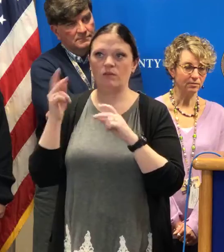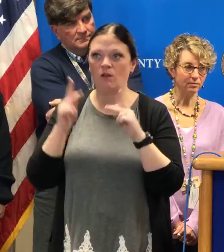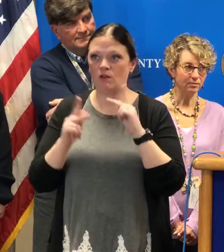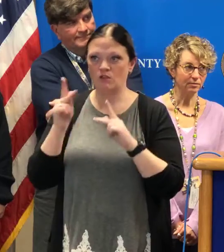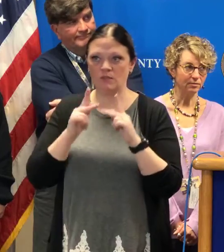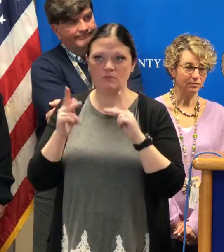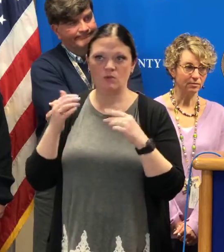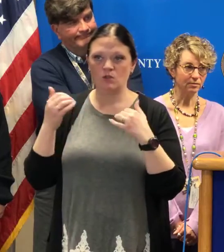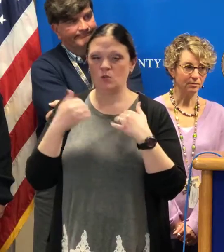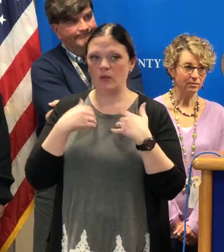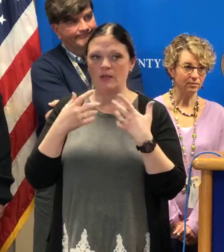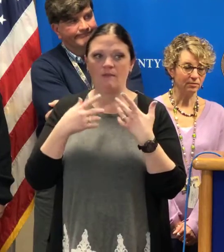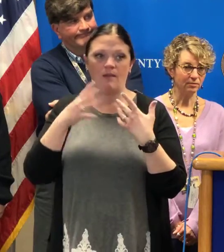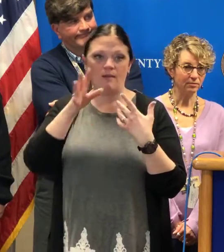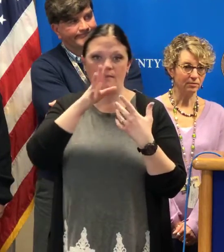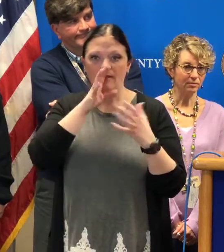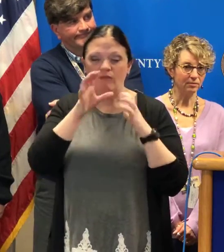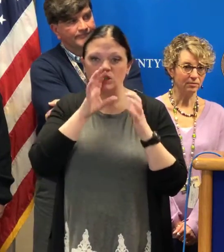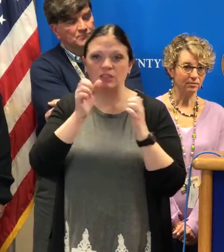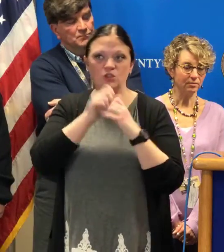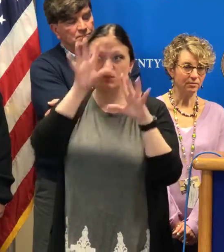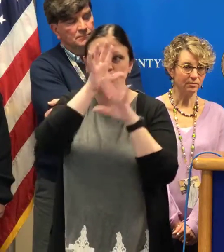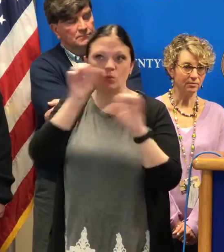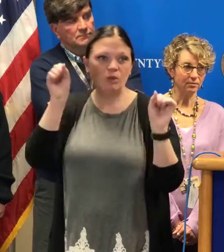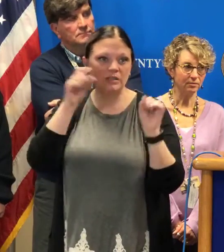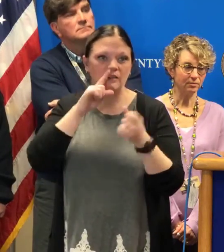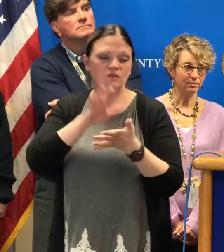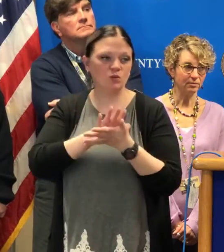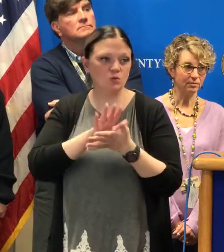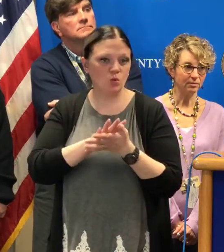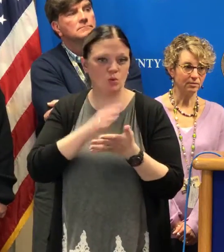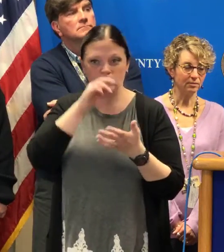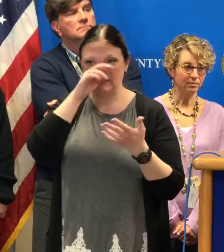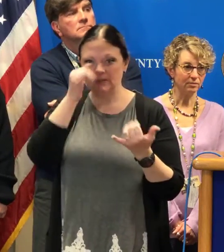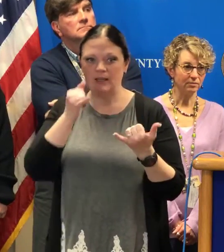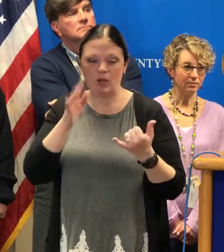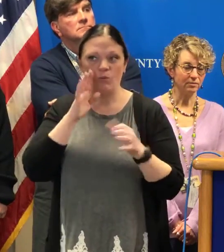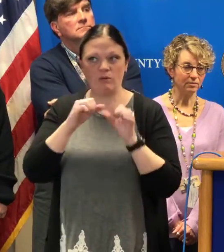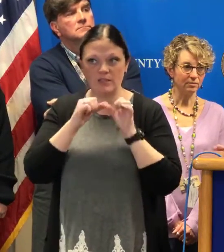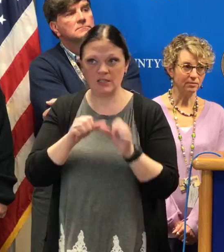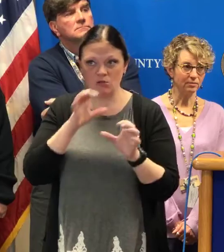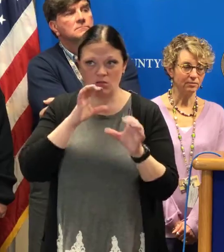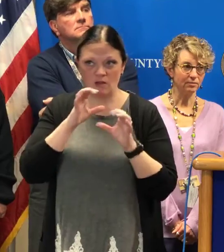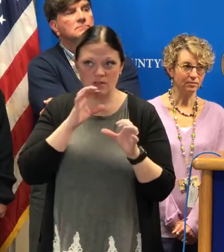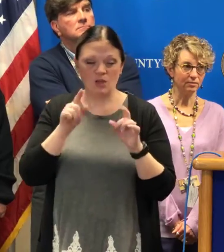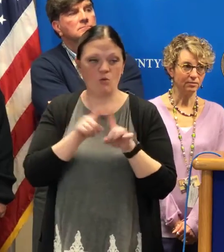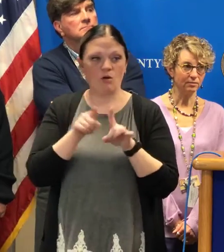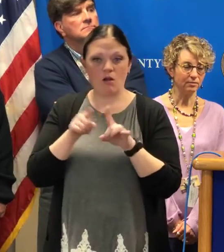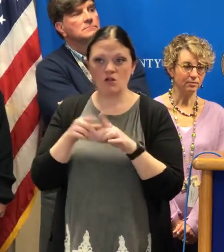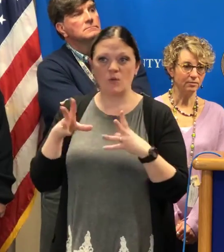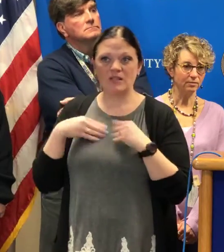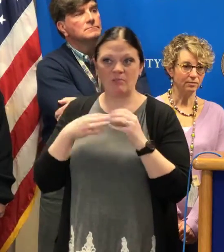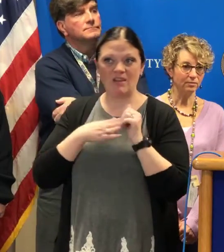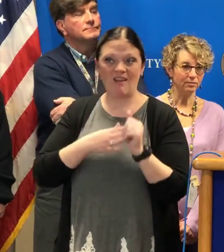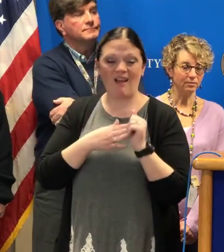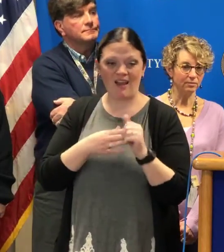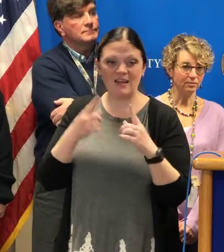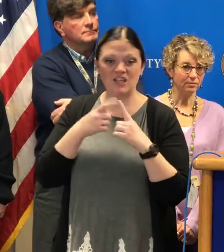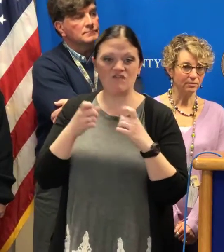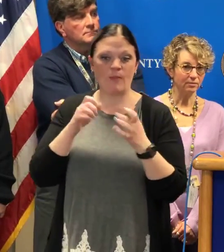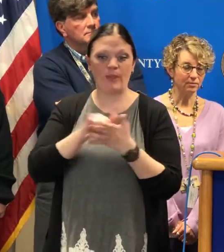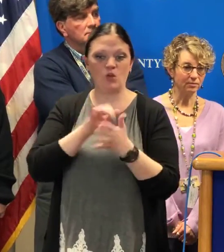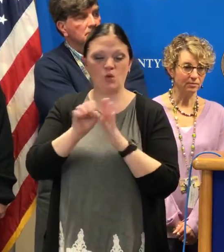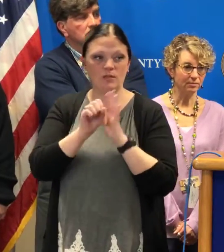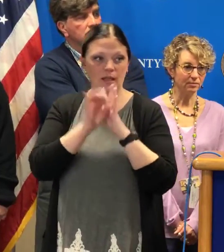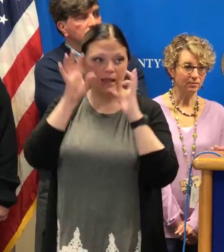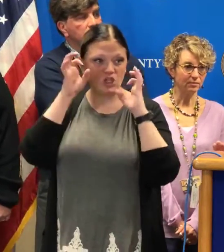fruitful conversation with school superintendents earlier today. We will continue those conversations. We're also taking guidance from New York State Education Department